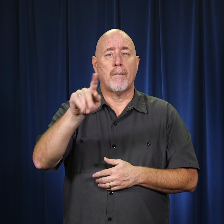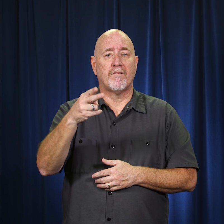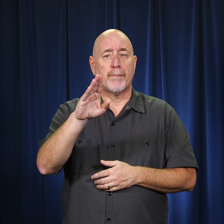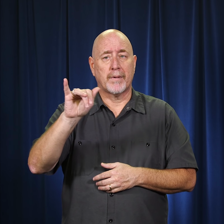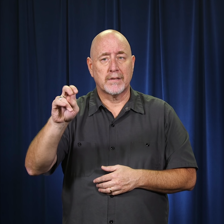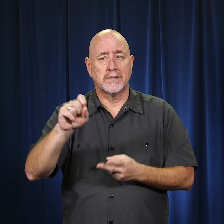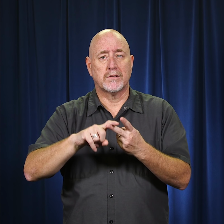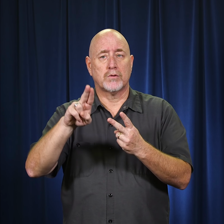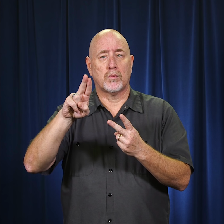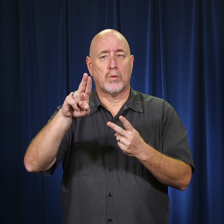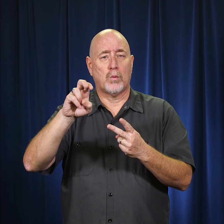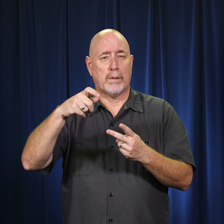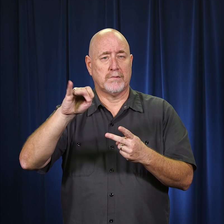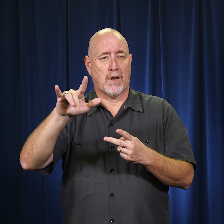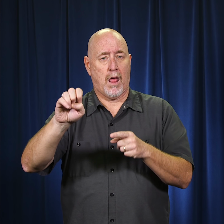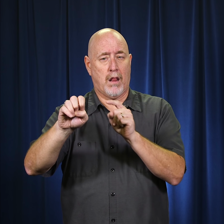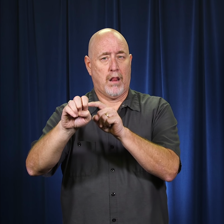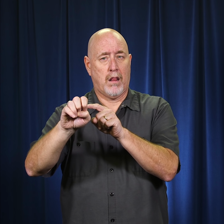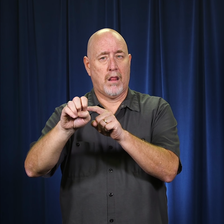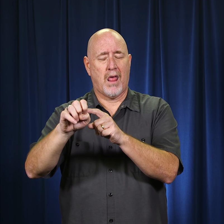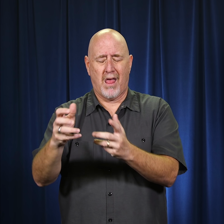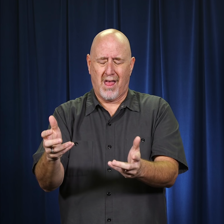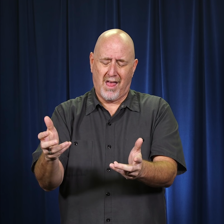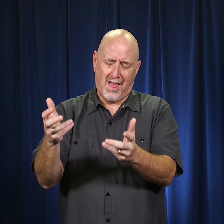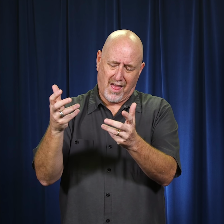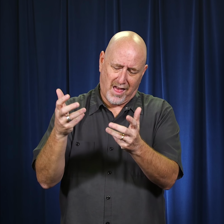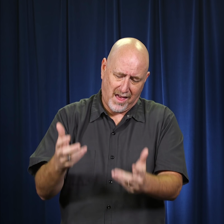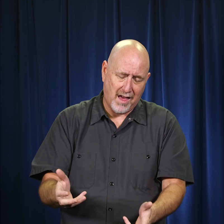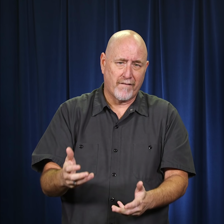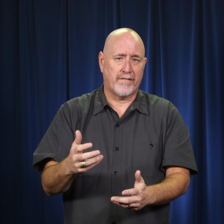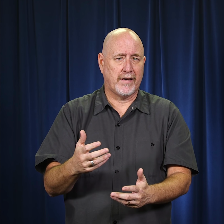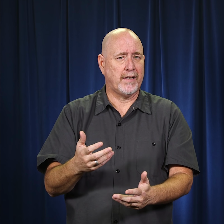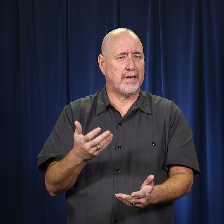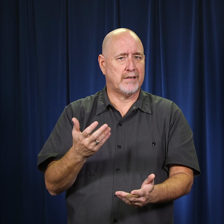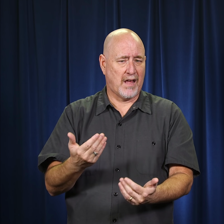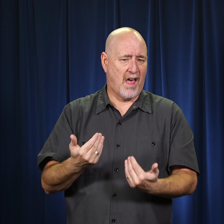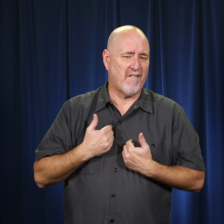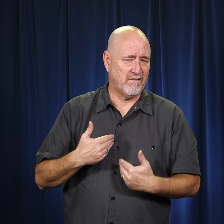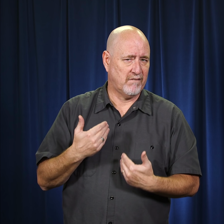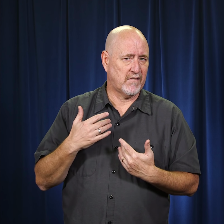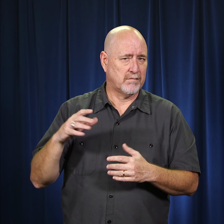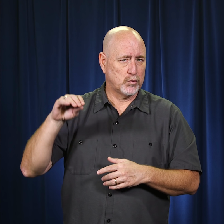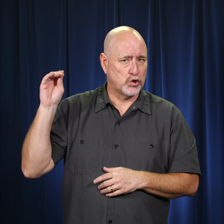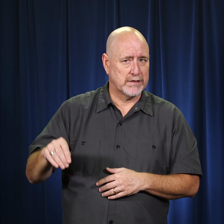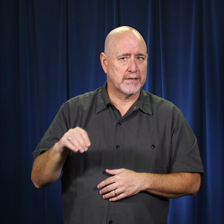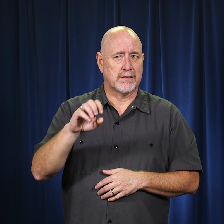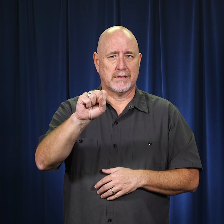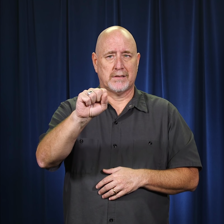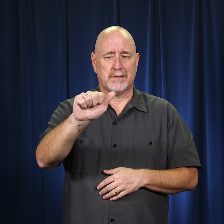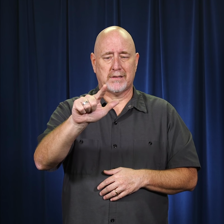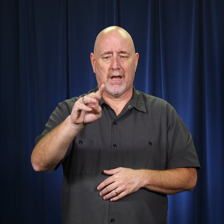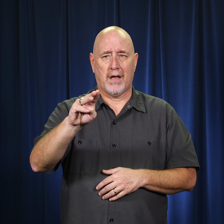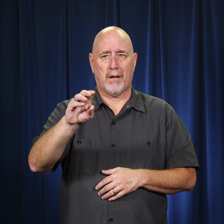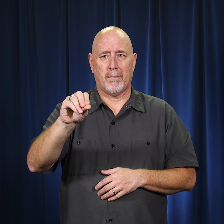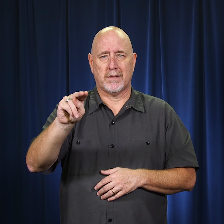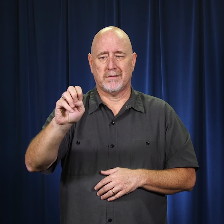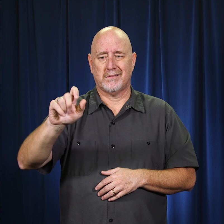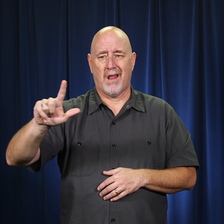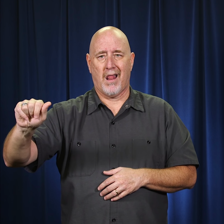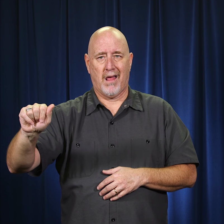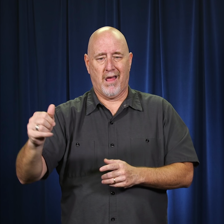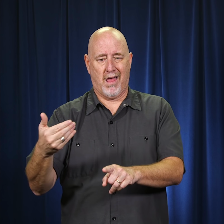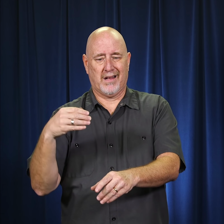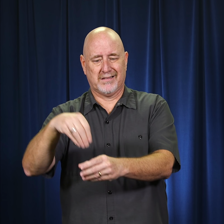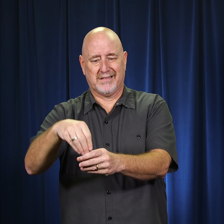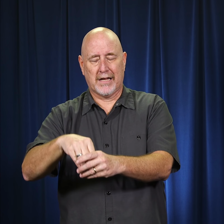Amphibians and reptiles have such a high probability of carrying the bacteria salmonella. You